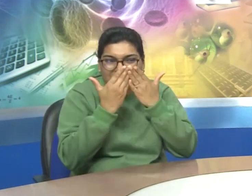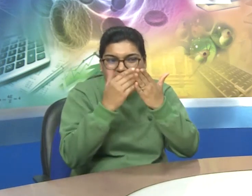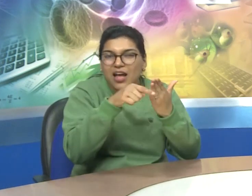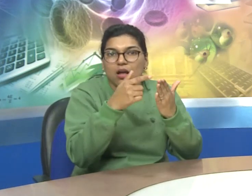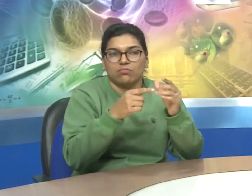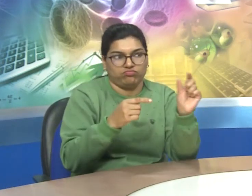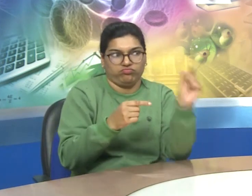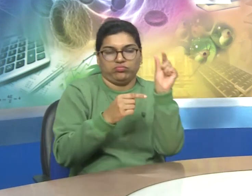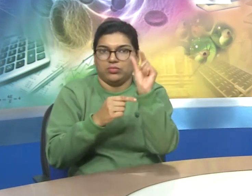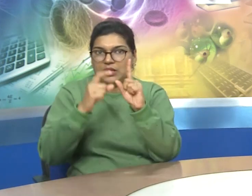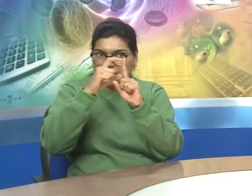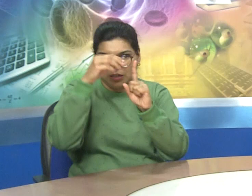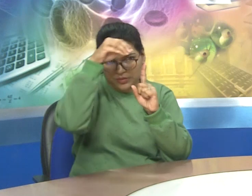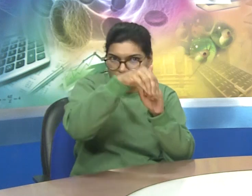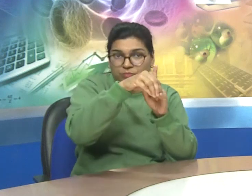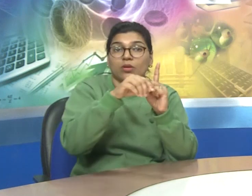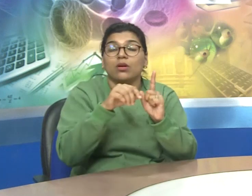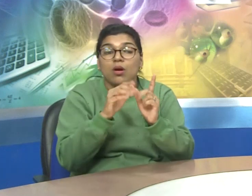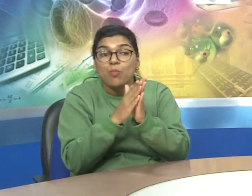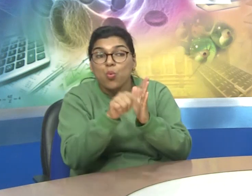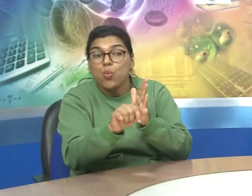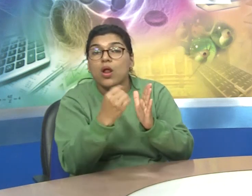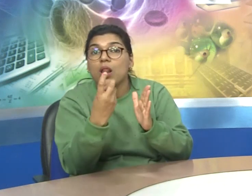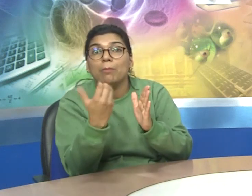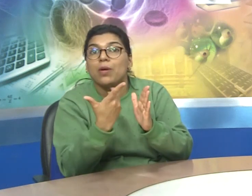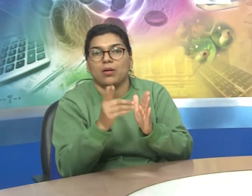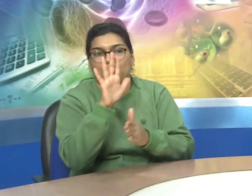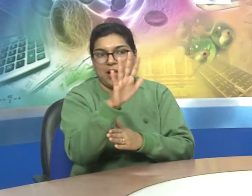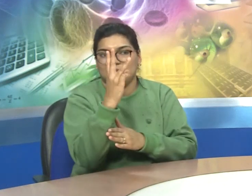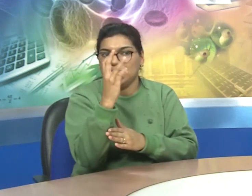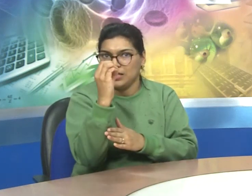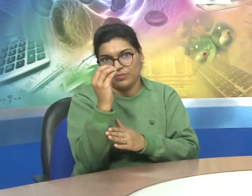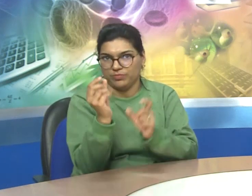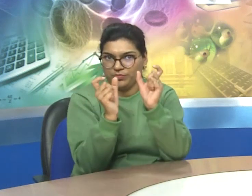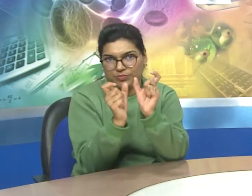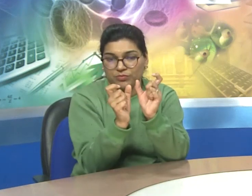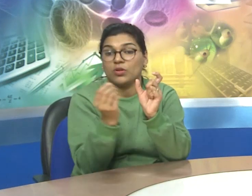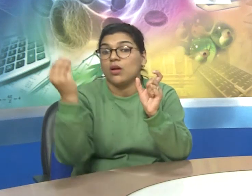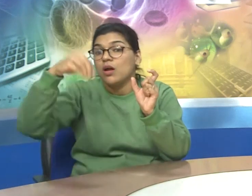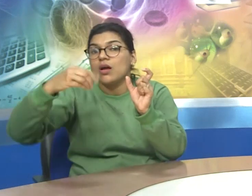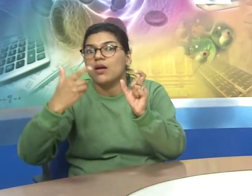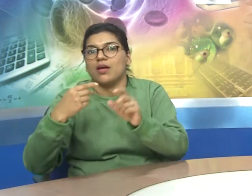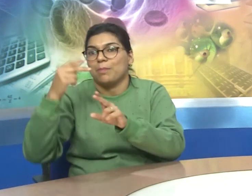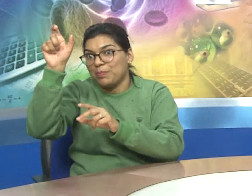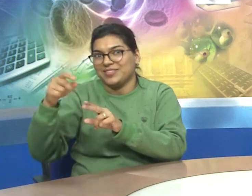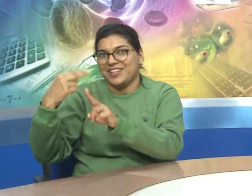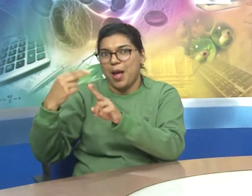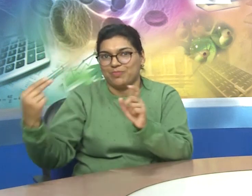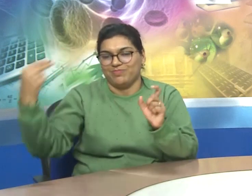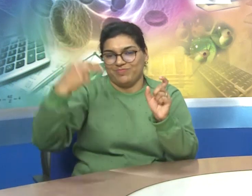education. After that, 530 is the subject code which we had